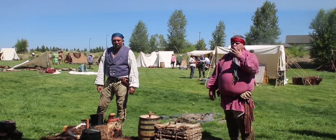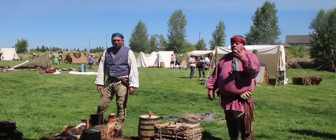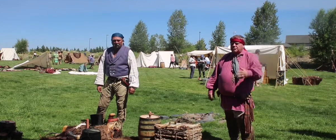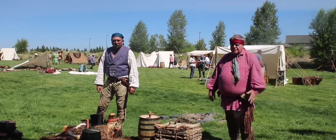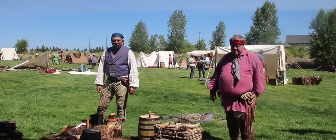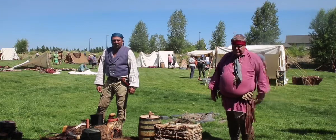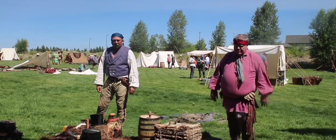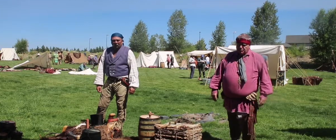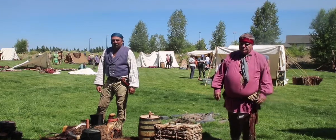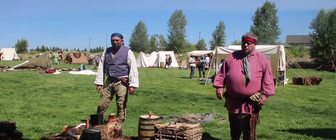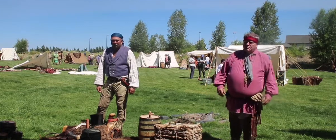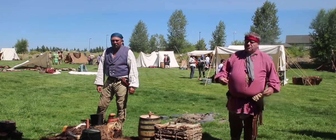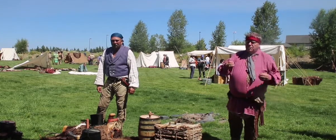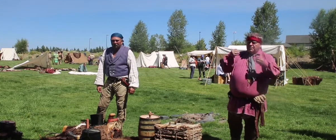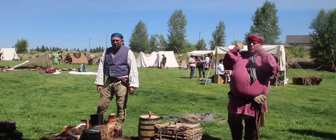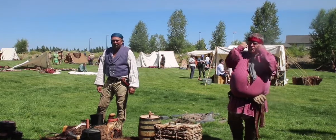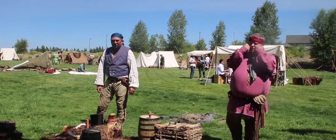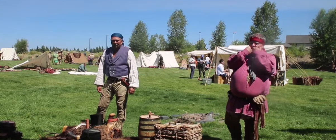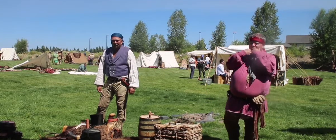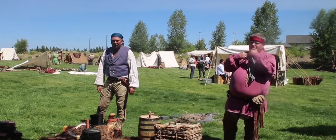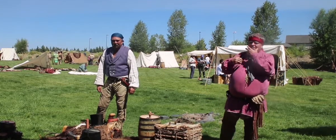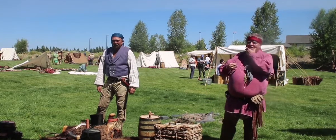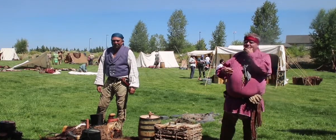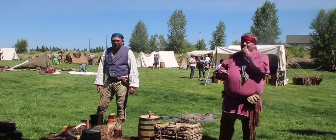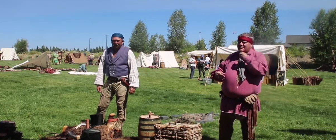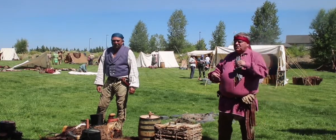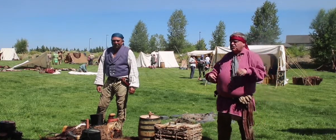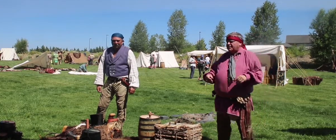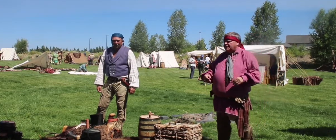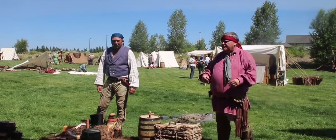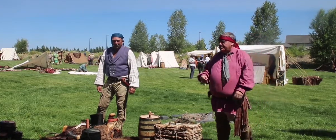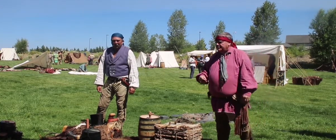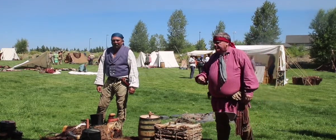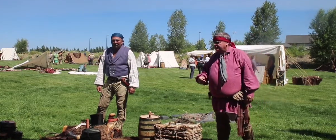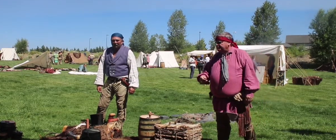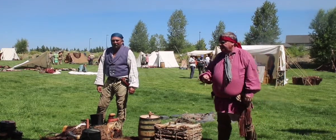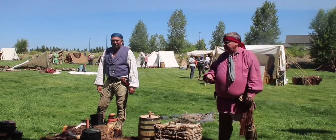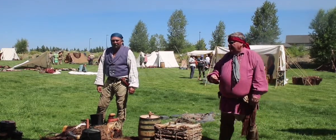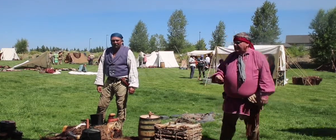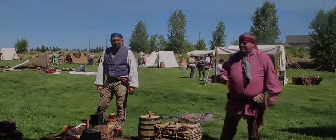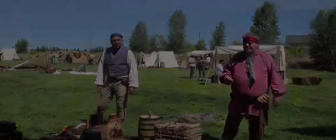whiskers. Right. Most mountain men tried to stay clean shaven. Right. Which is fine.